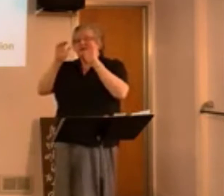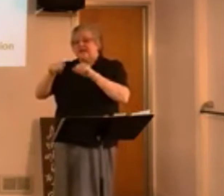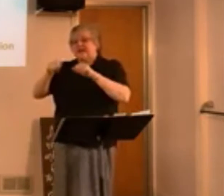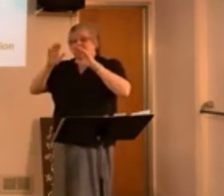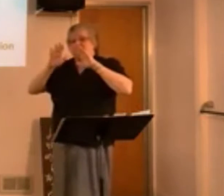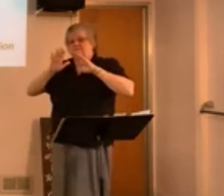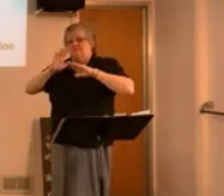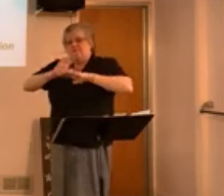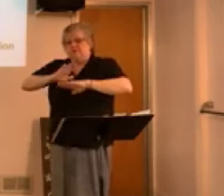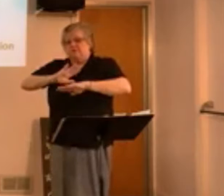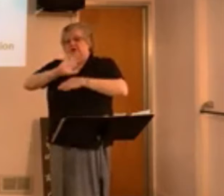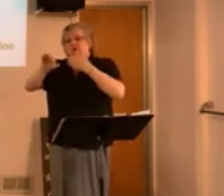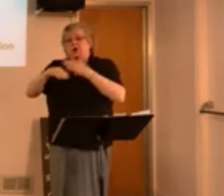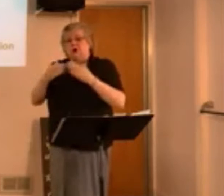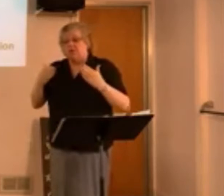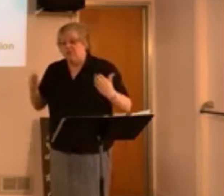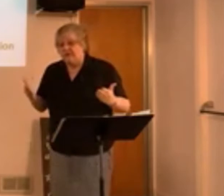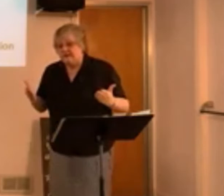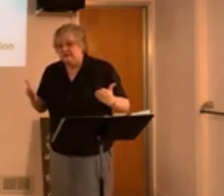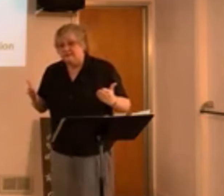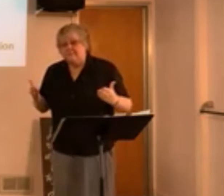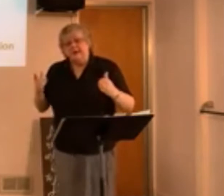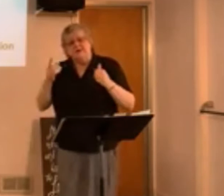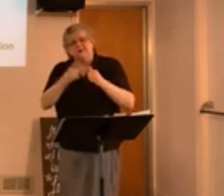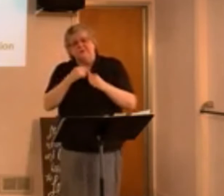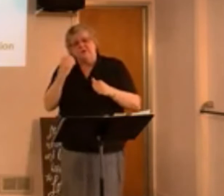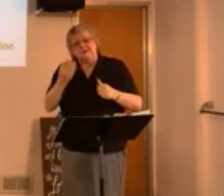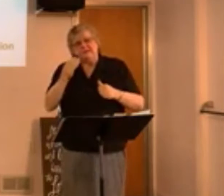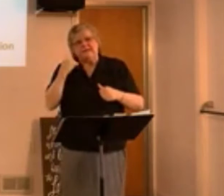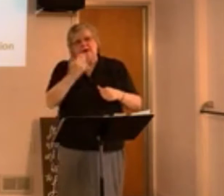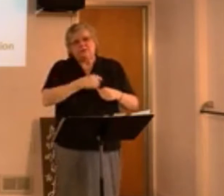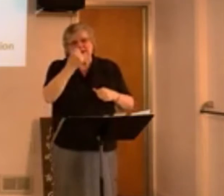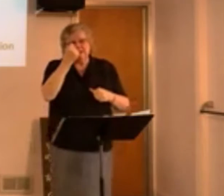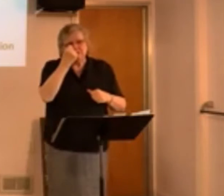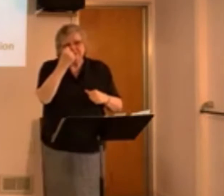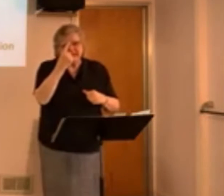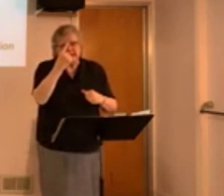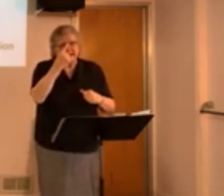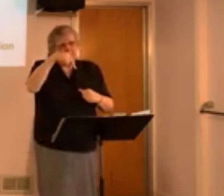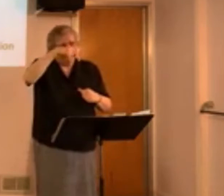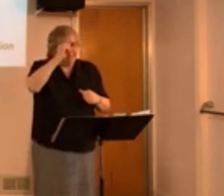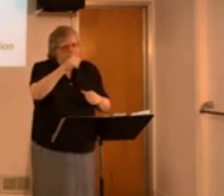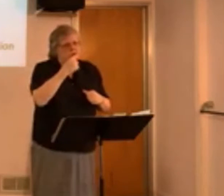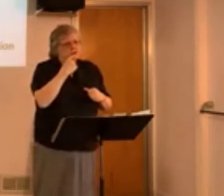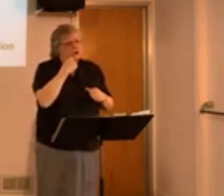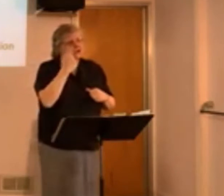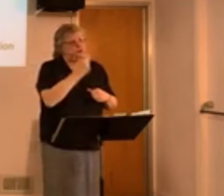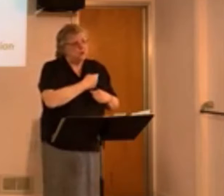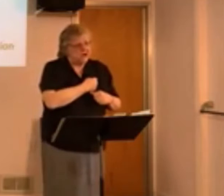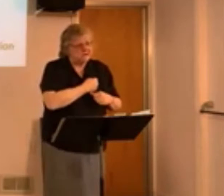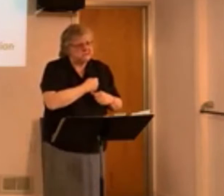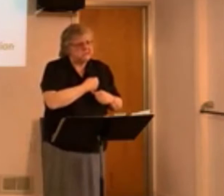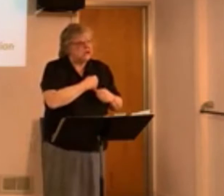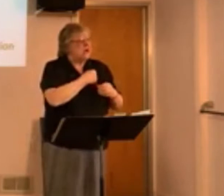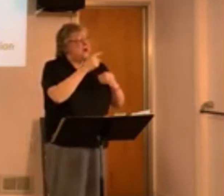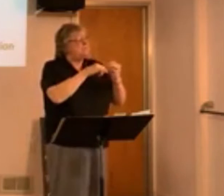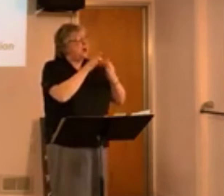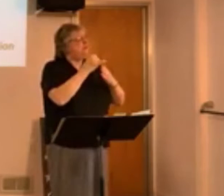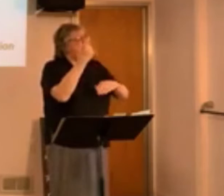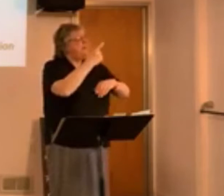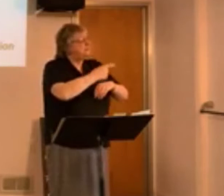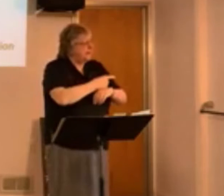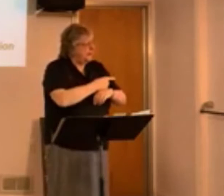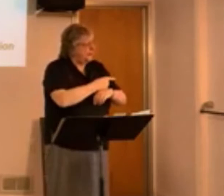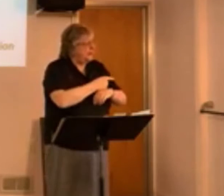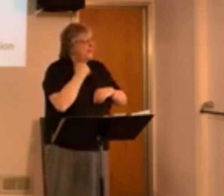fulfill all things. So the first thing we see is Paul speaks to all of us of that day as